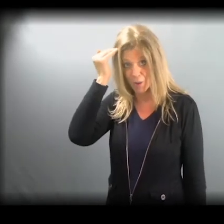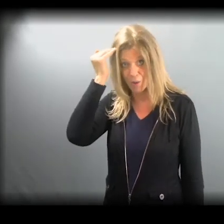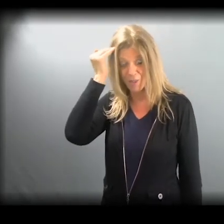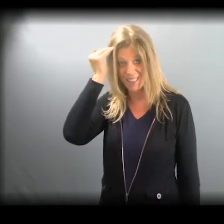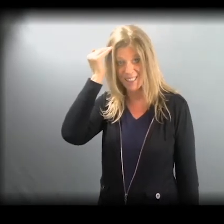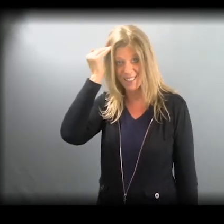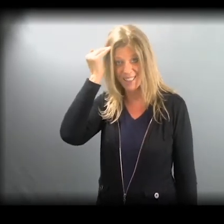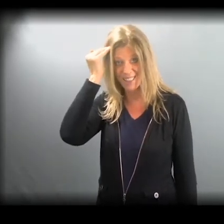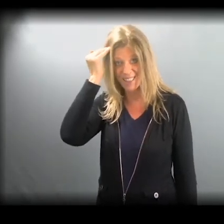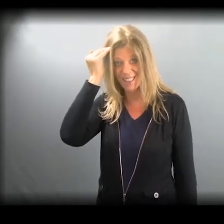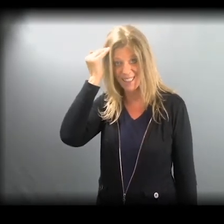no,